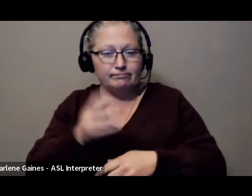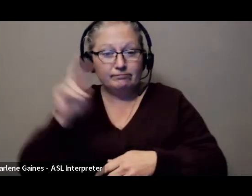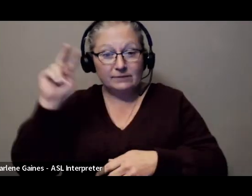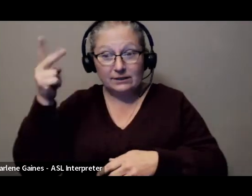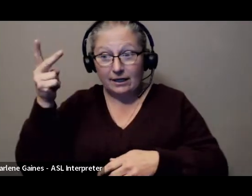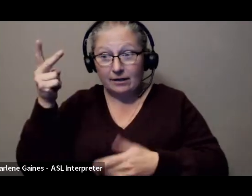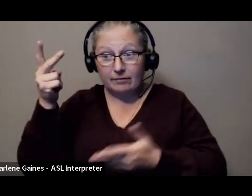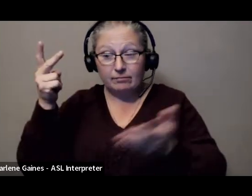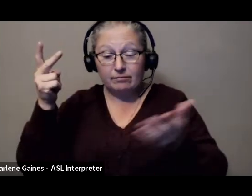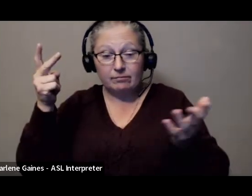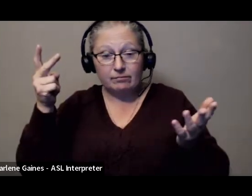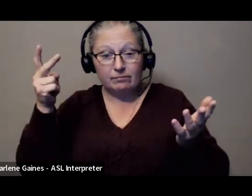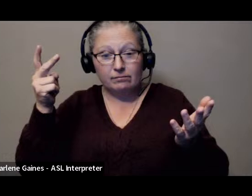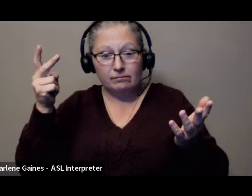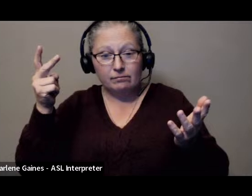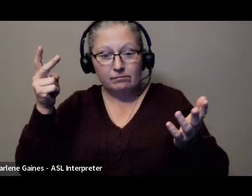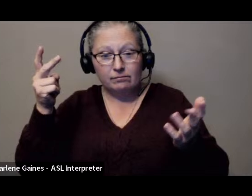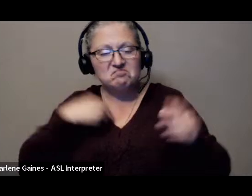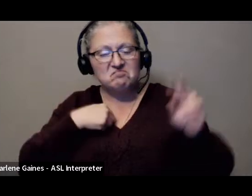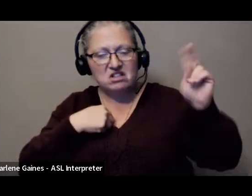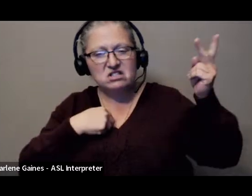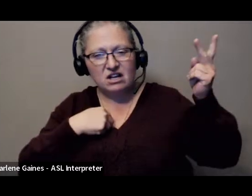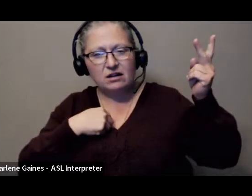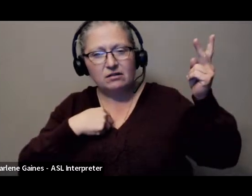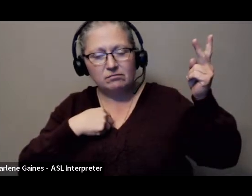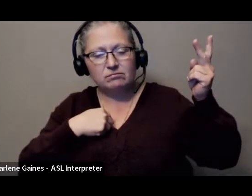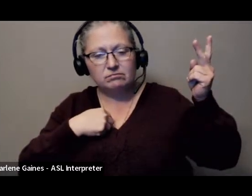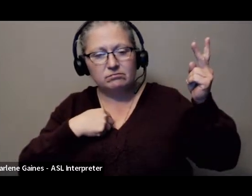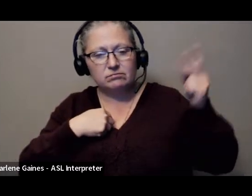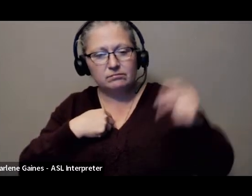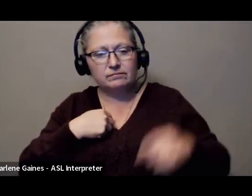second? I'll second that.